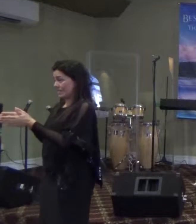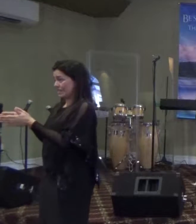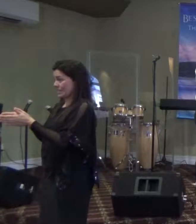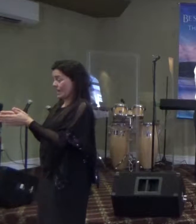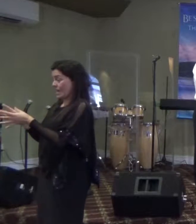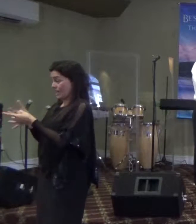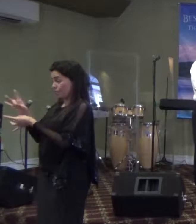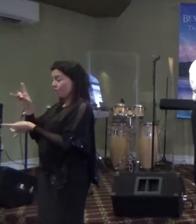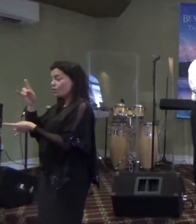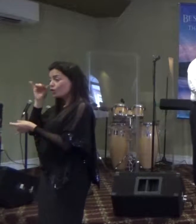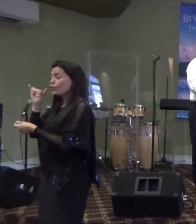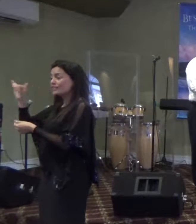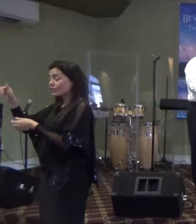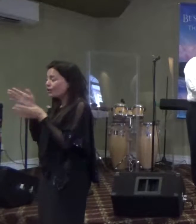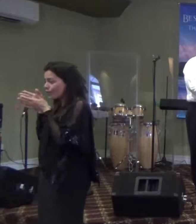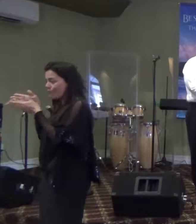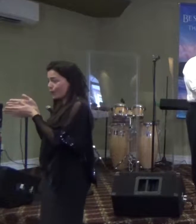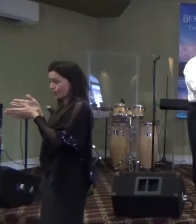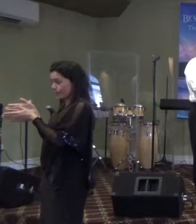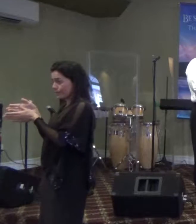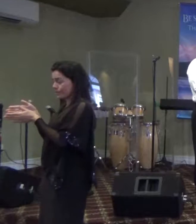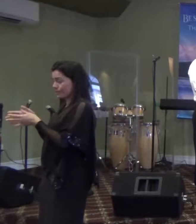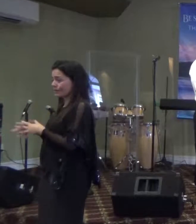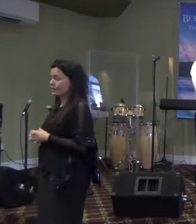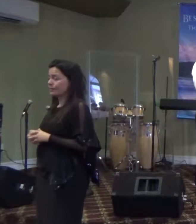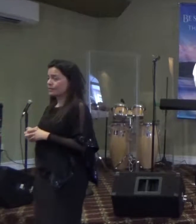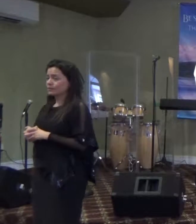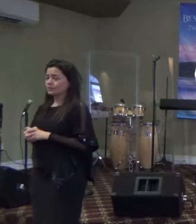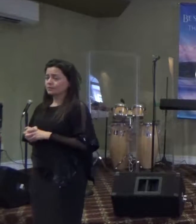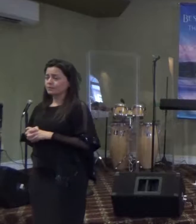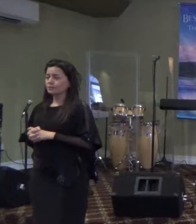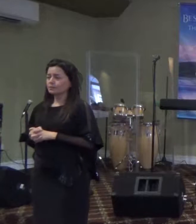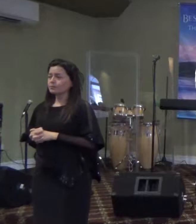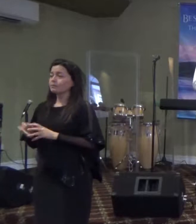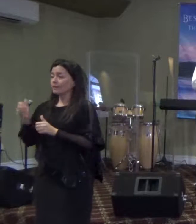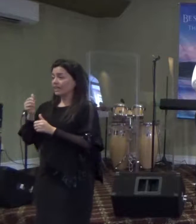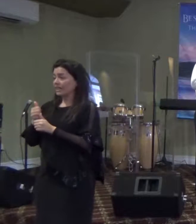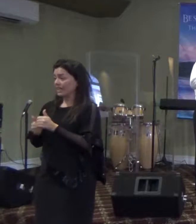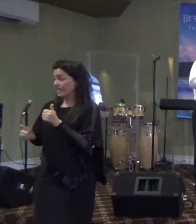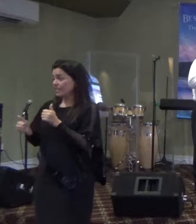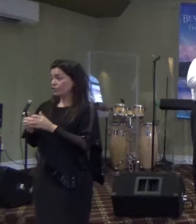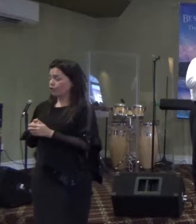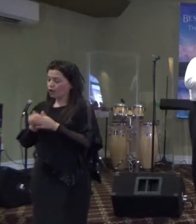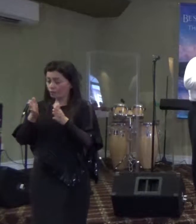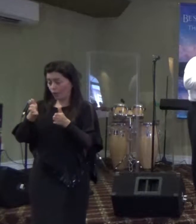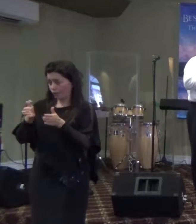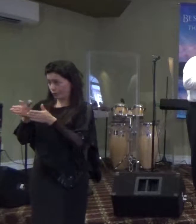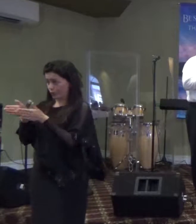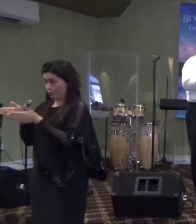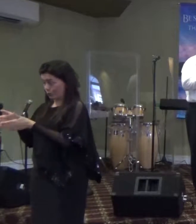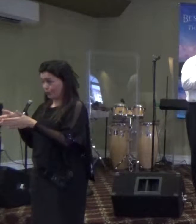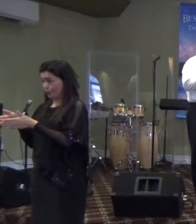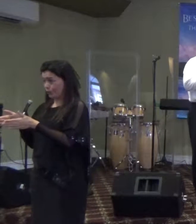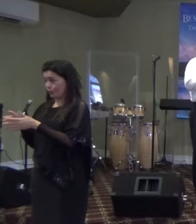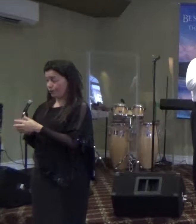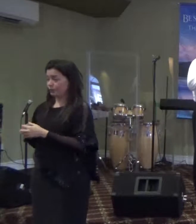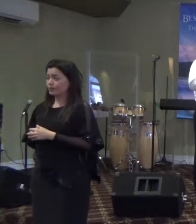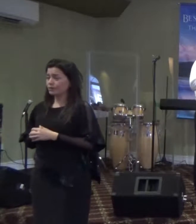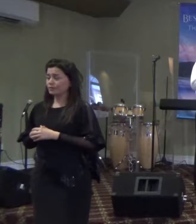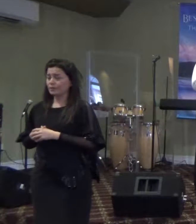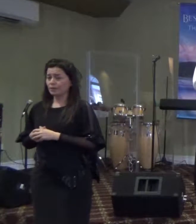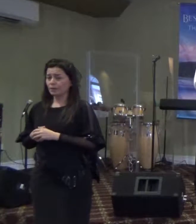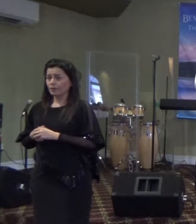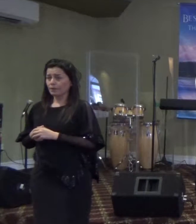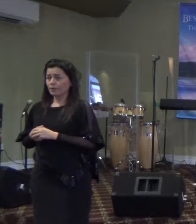or espiritual. the eternal spiritual. Y cada uno de estos And enfoques each one of these focuses nos